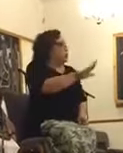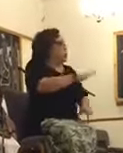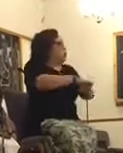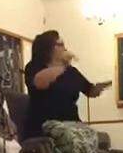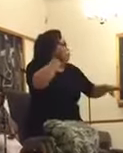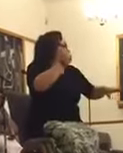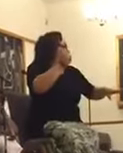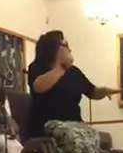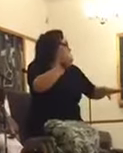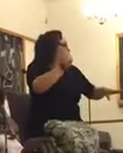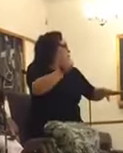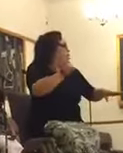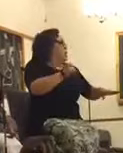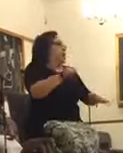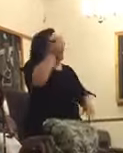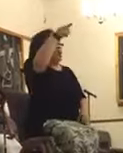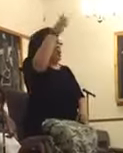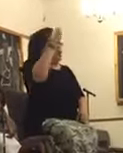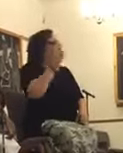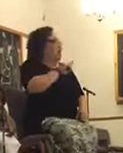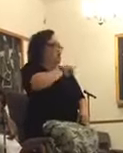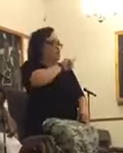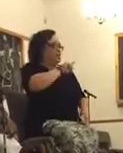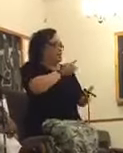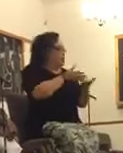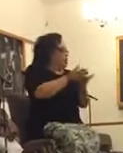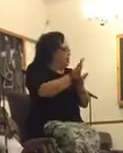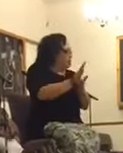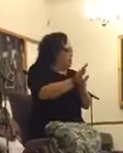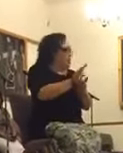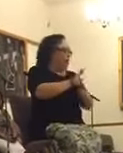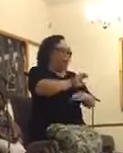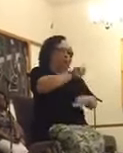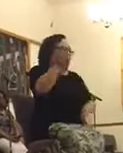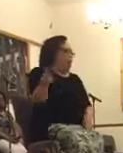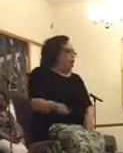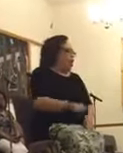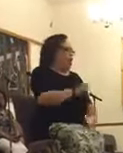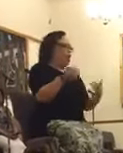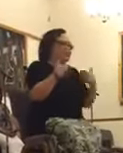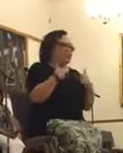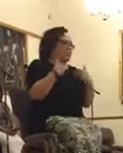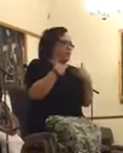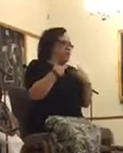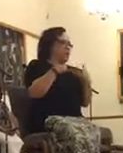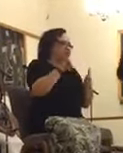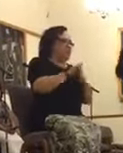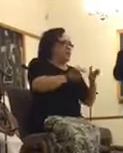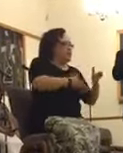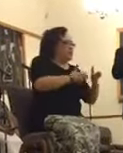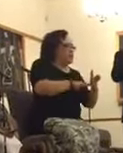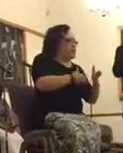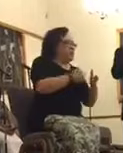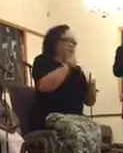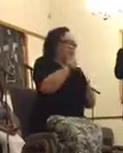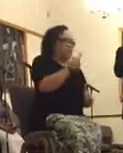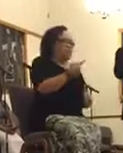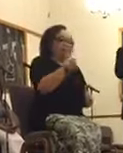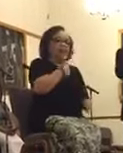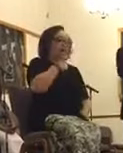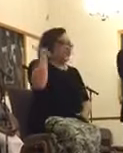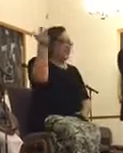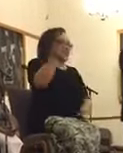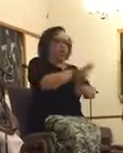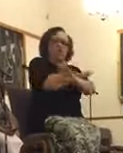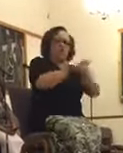right? Always have for your alma mater that old Negro spiritual that said, I shall